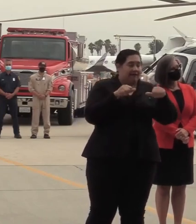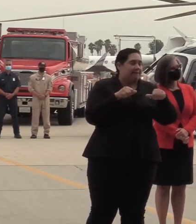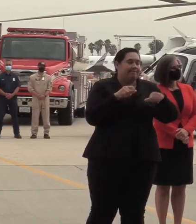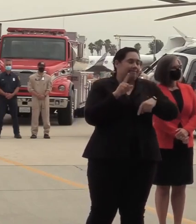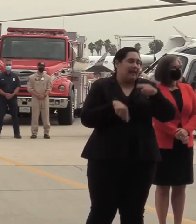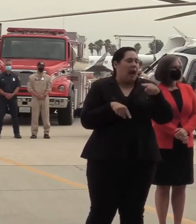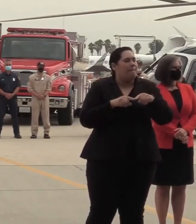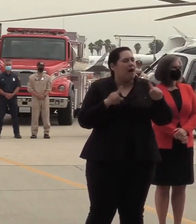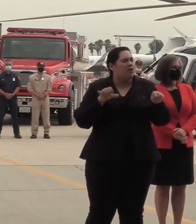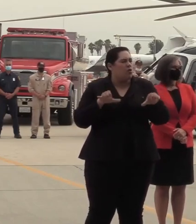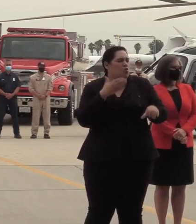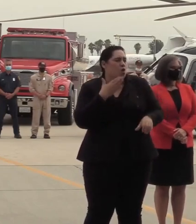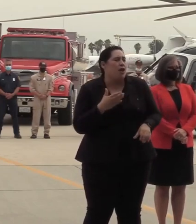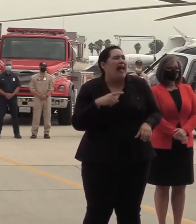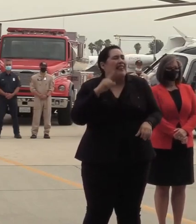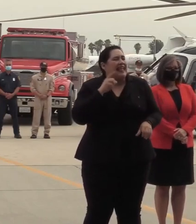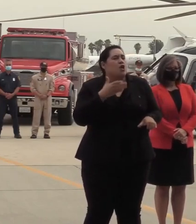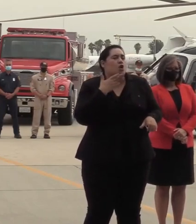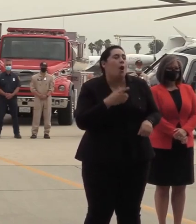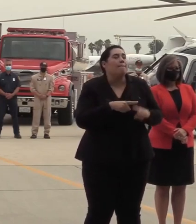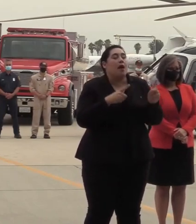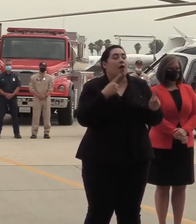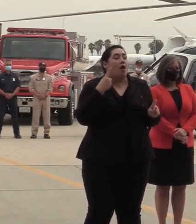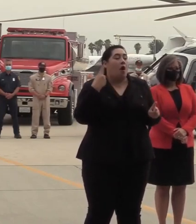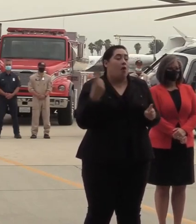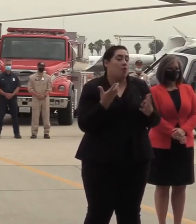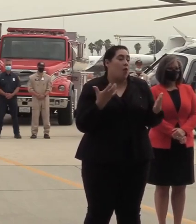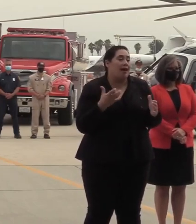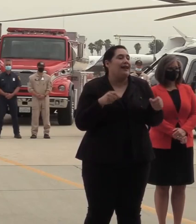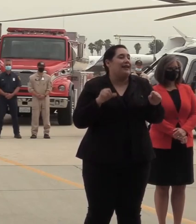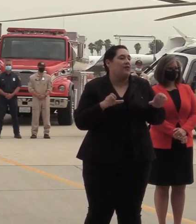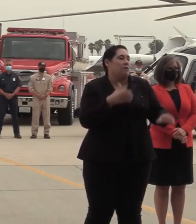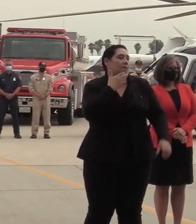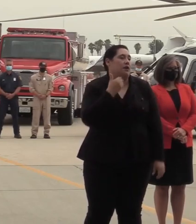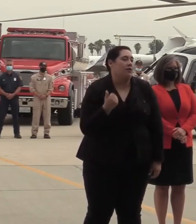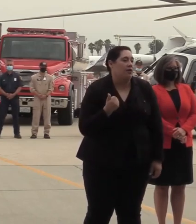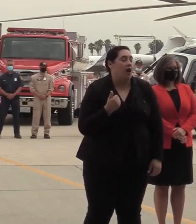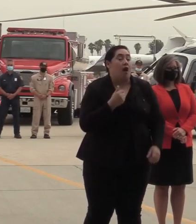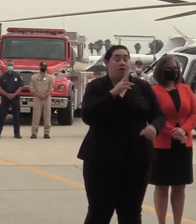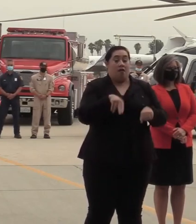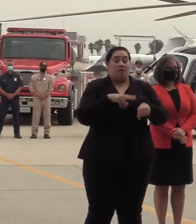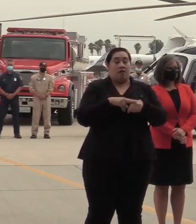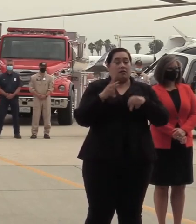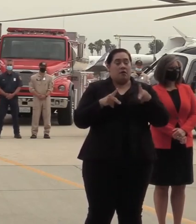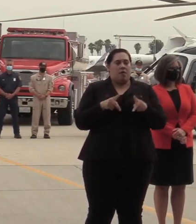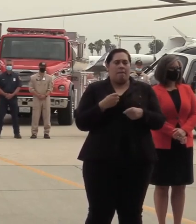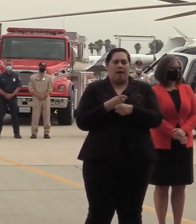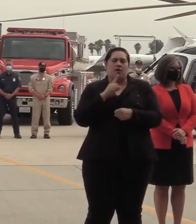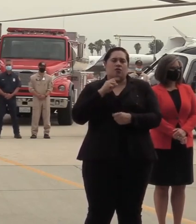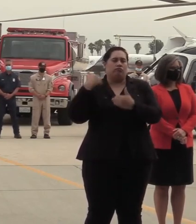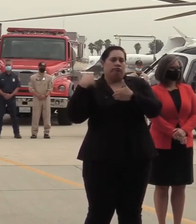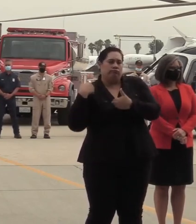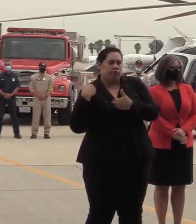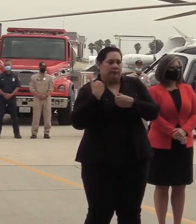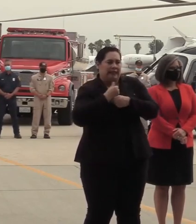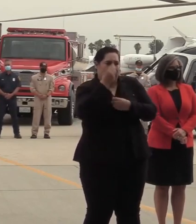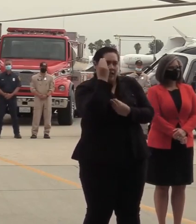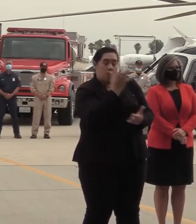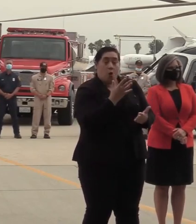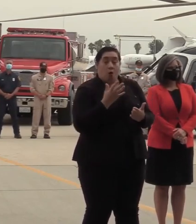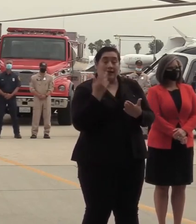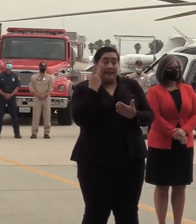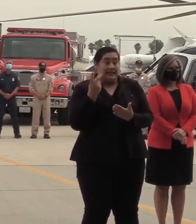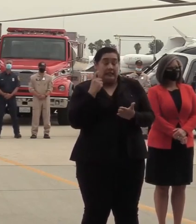well, but I think there's always more we can be doing. And certainly the vigilance of folks to let us know when those fires pop